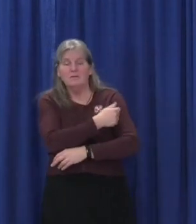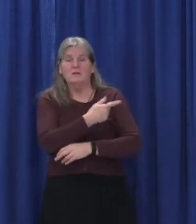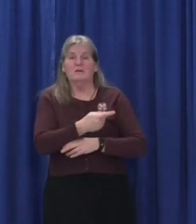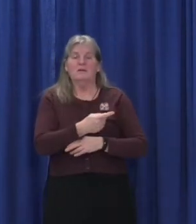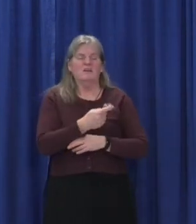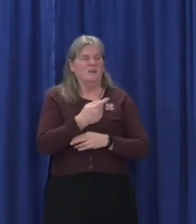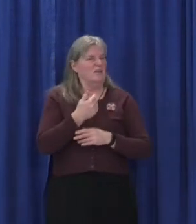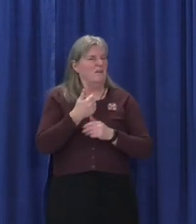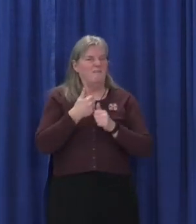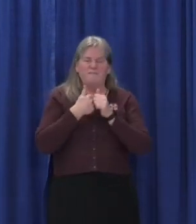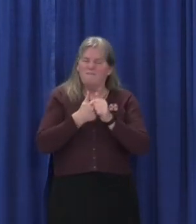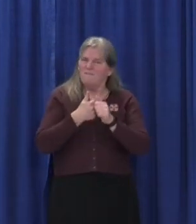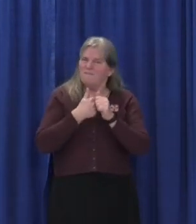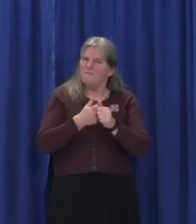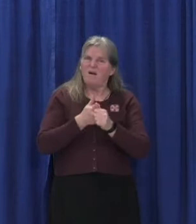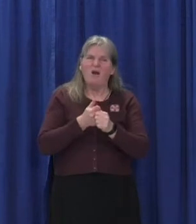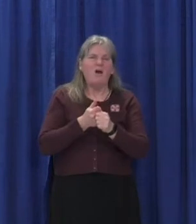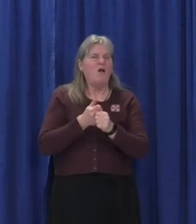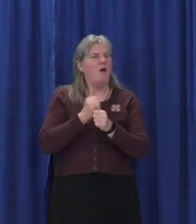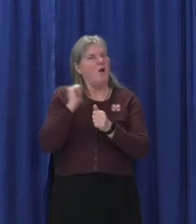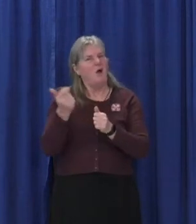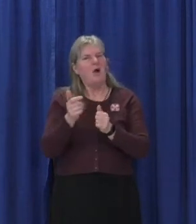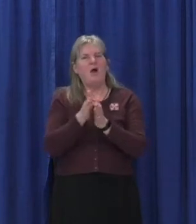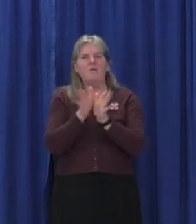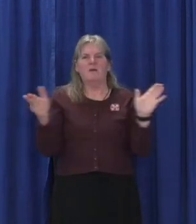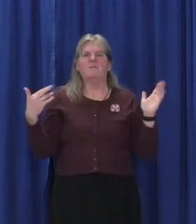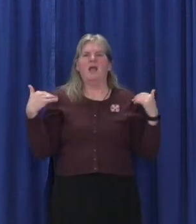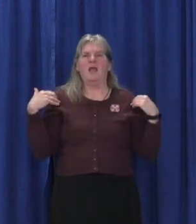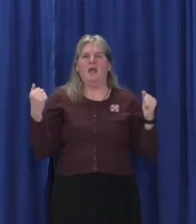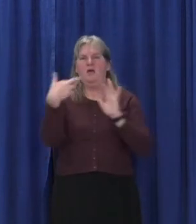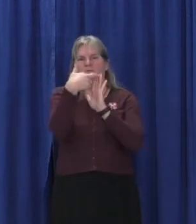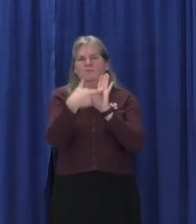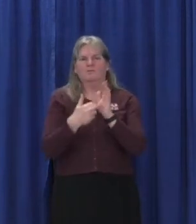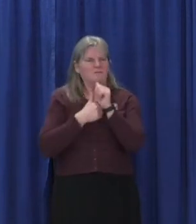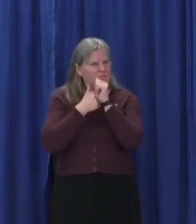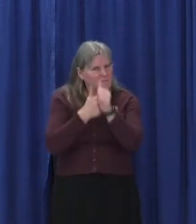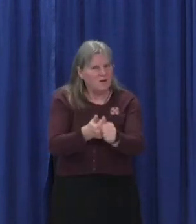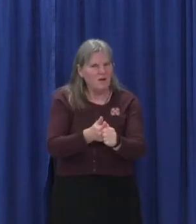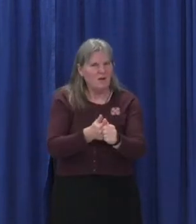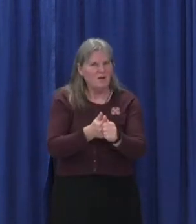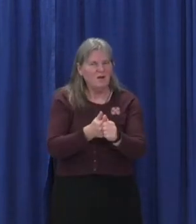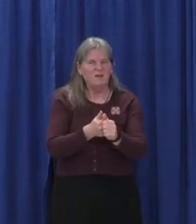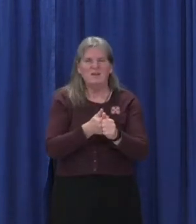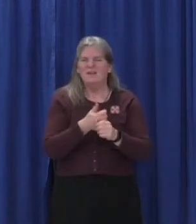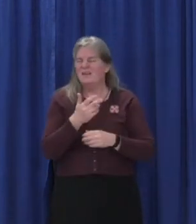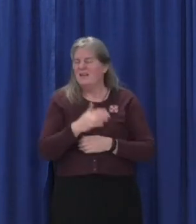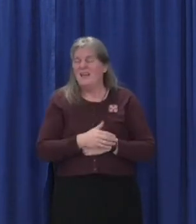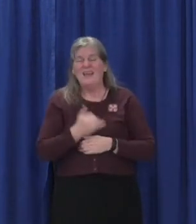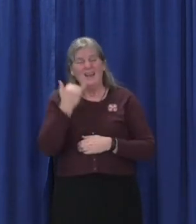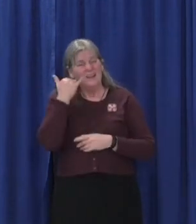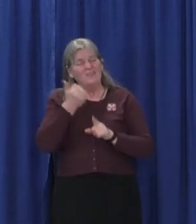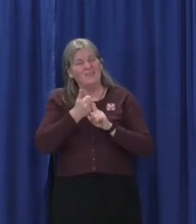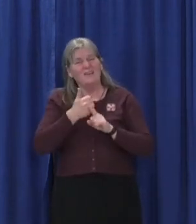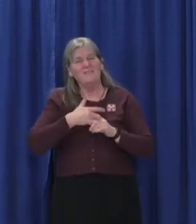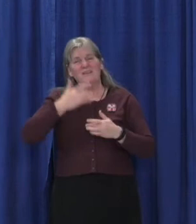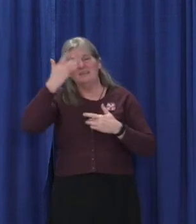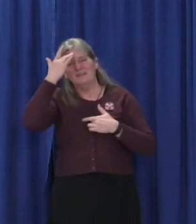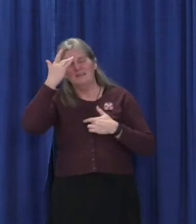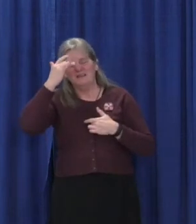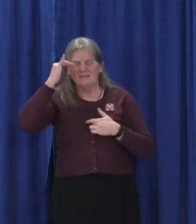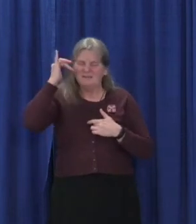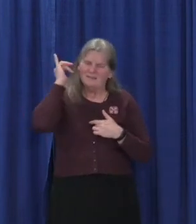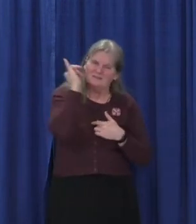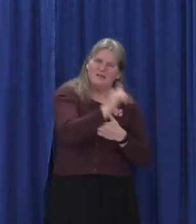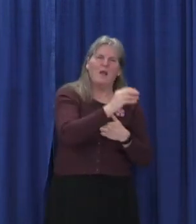use all the public health measures. And please stay home when you're sick.